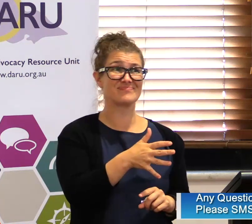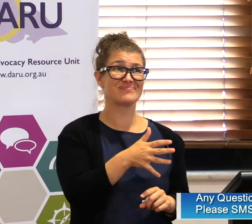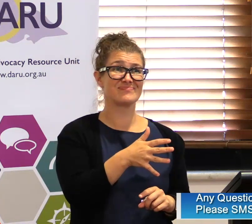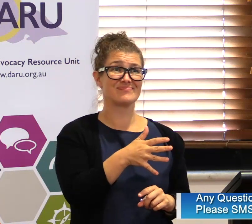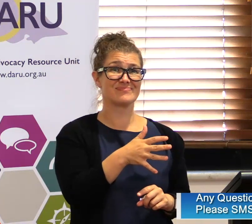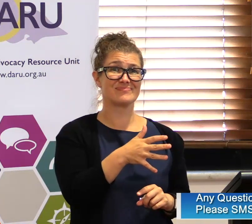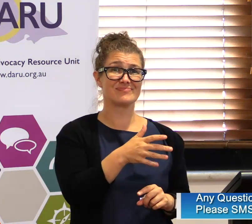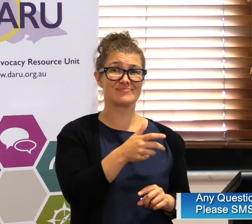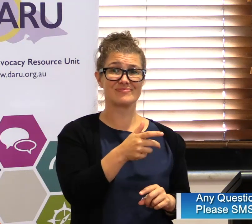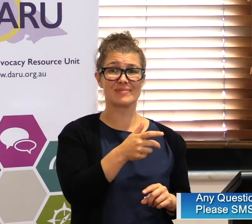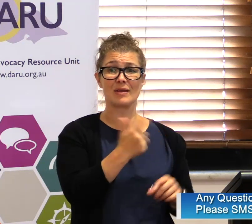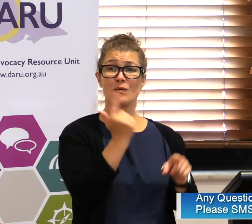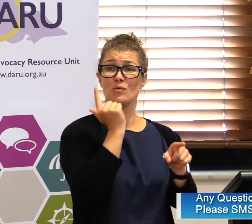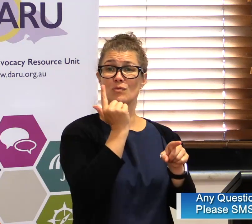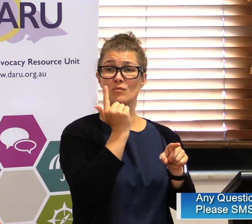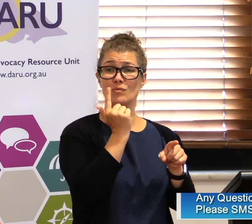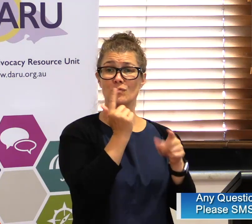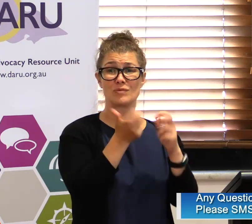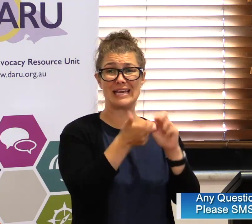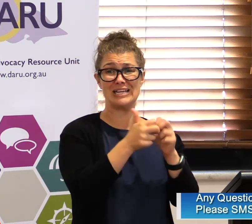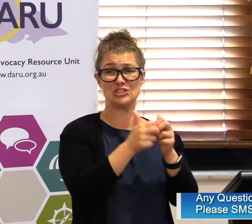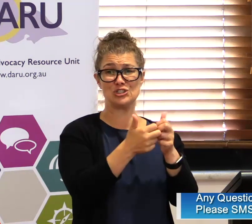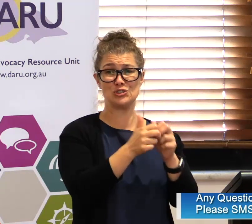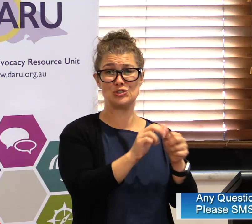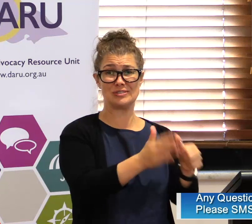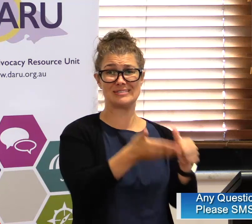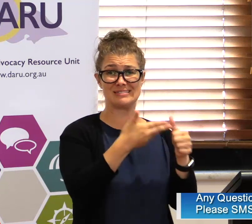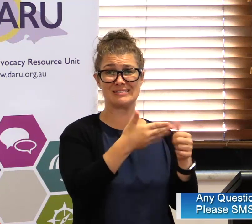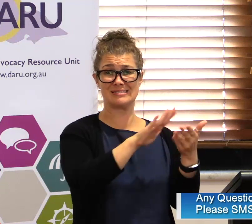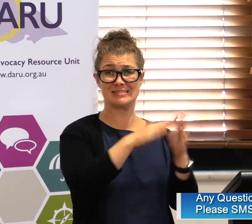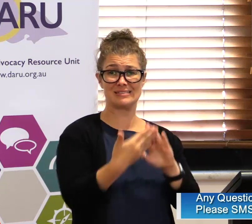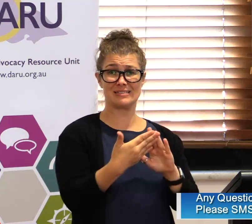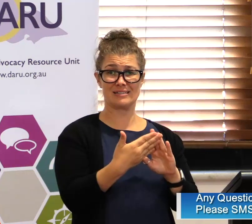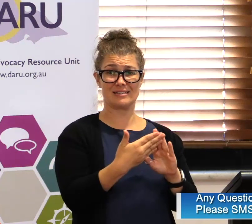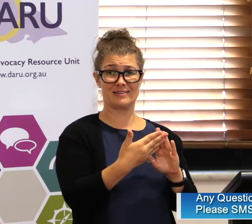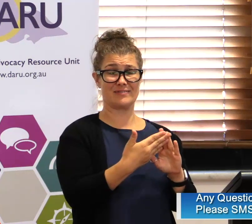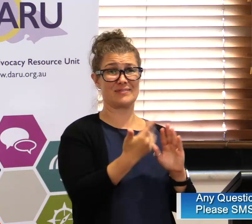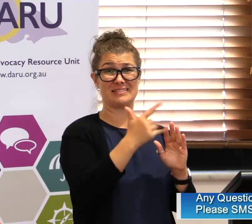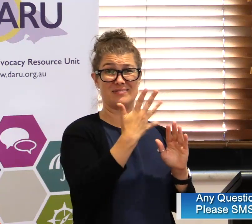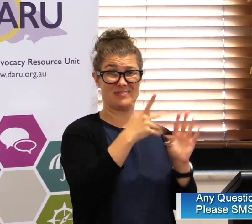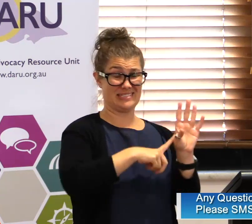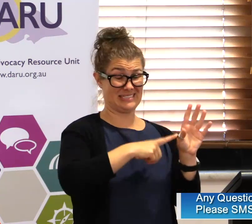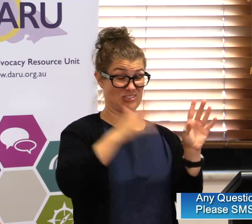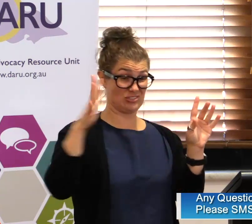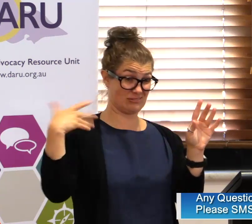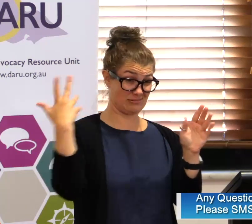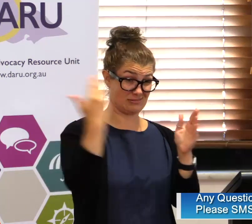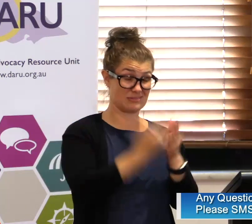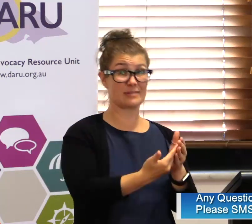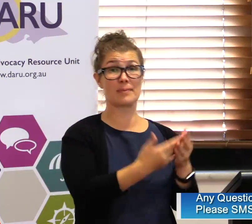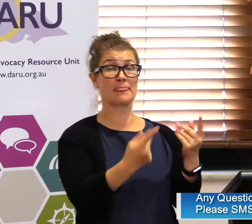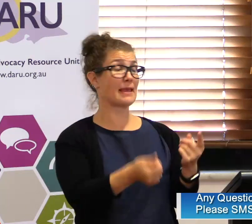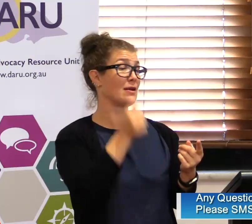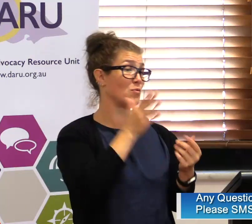talk about this for 25 years within our community, it's like you're on the lowest rung of the service ladder. So it's like, once we fix housing, once we